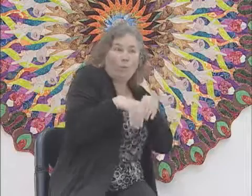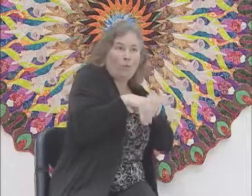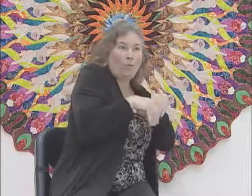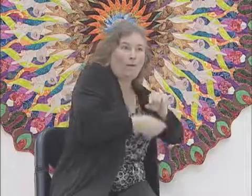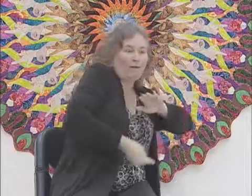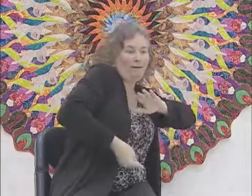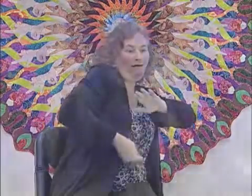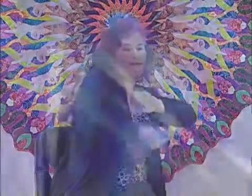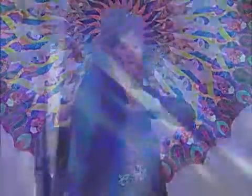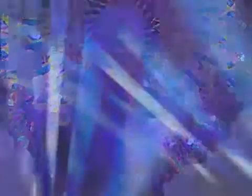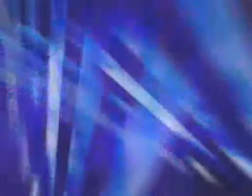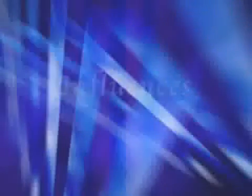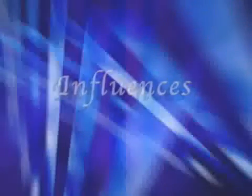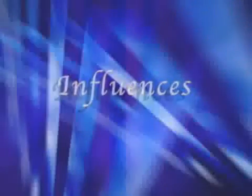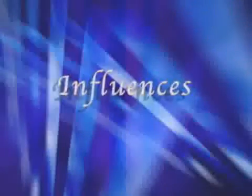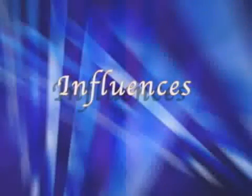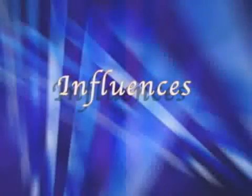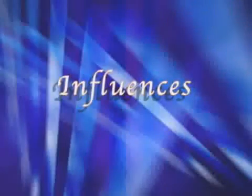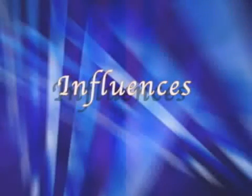with a few of the pieces and squirrel them away in my room.